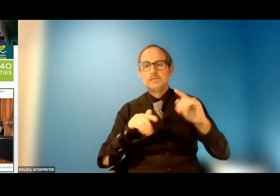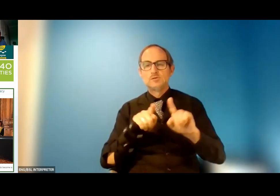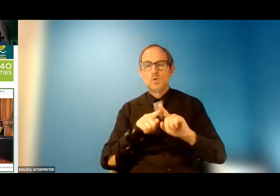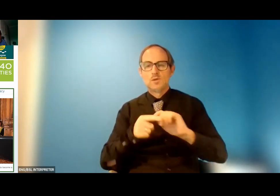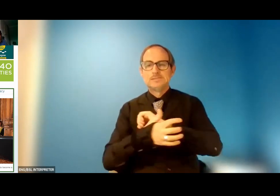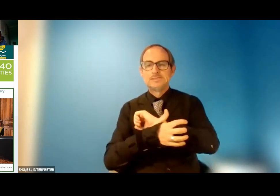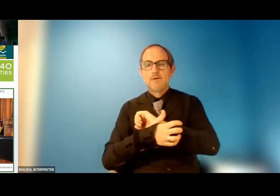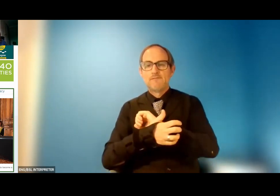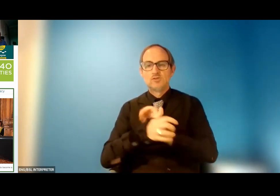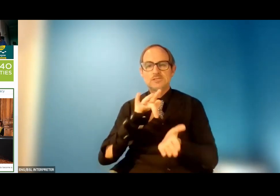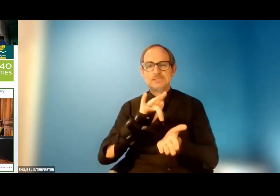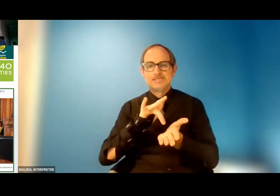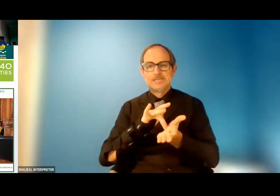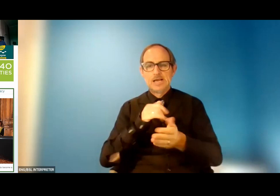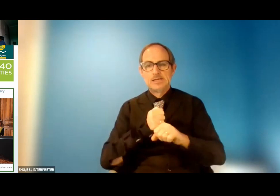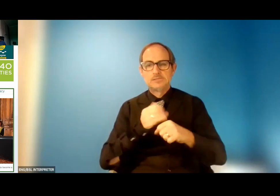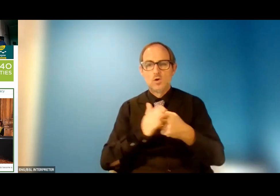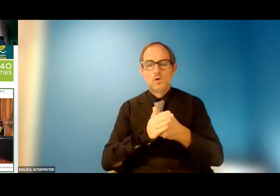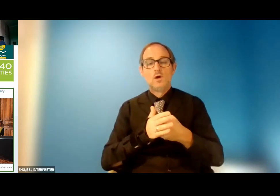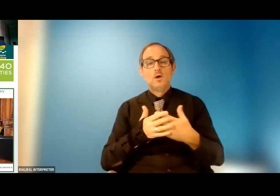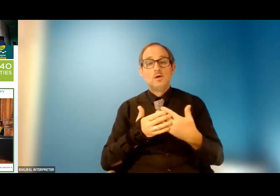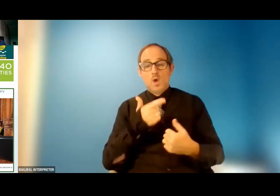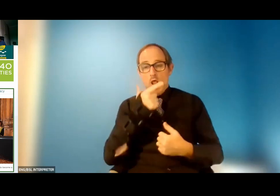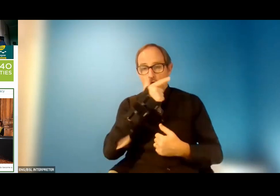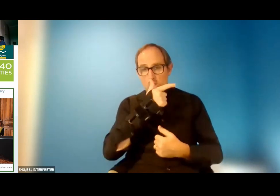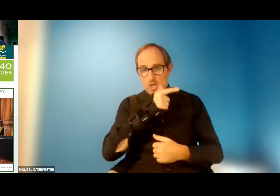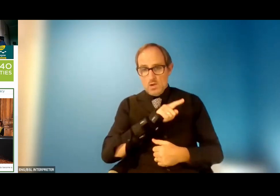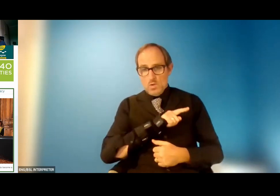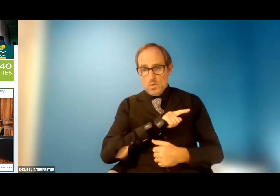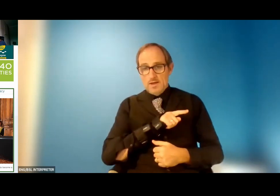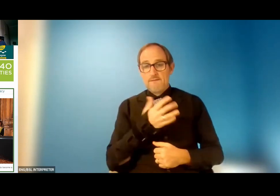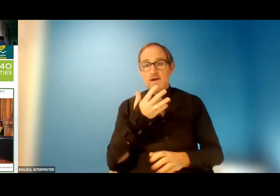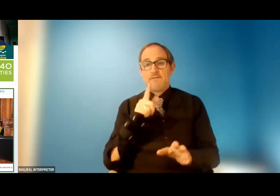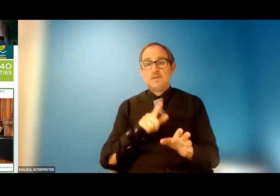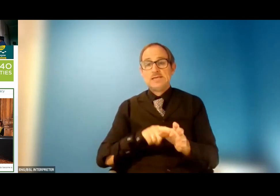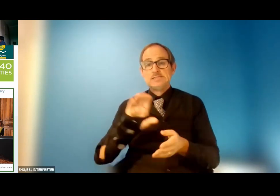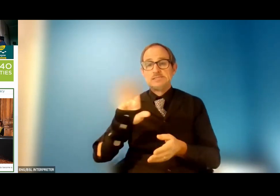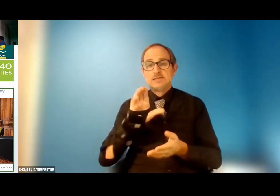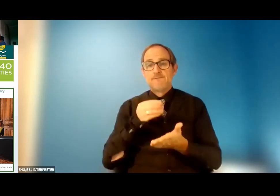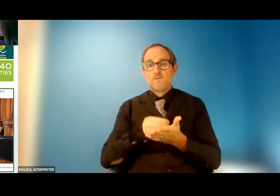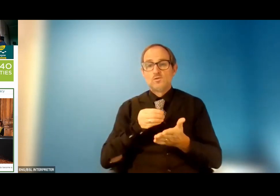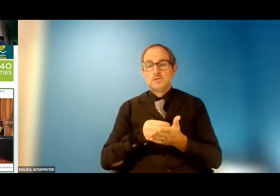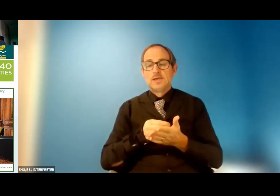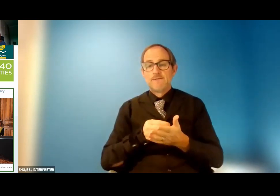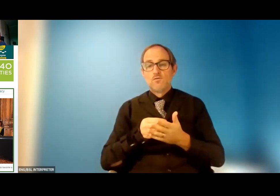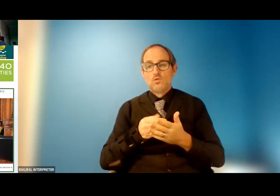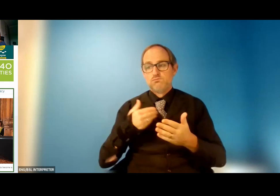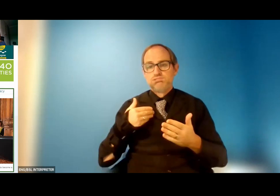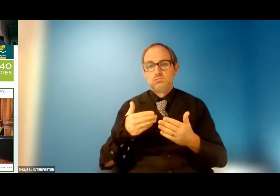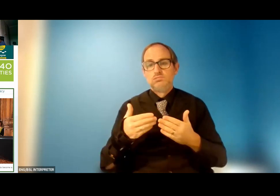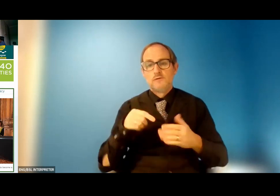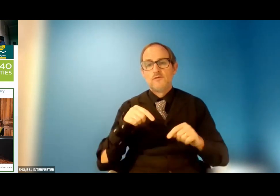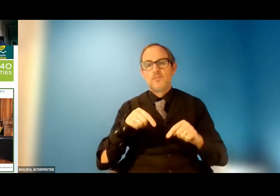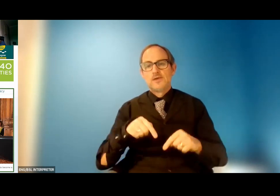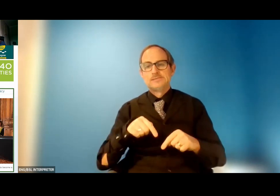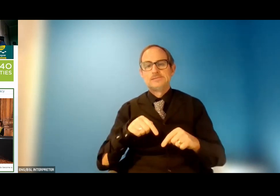deprivation in the city. So we were lucky to get 5 years of research funding for this Gallant programme that the